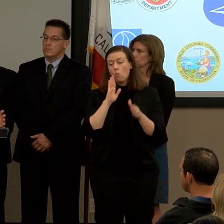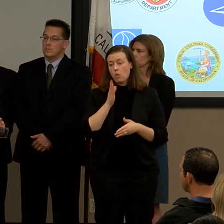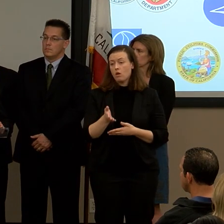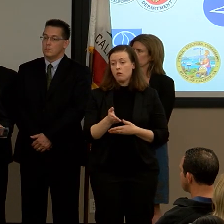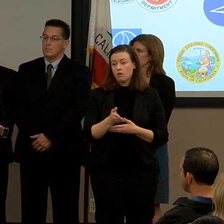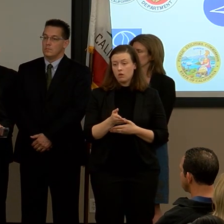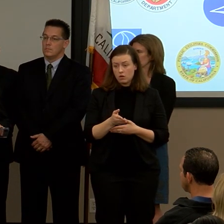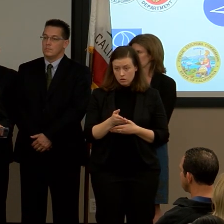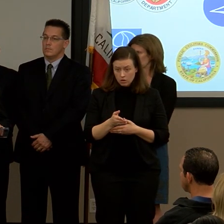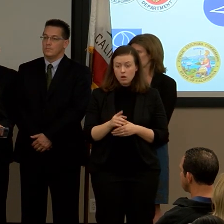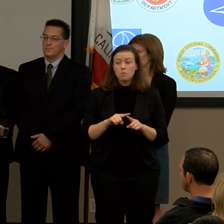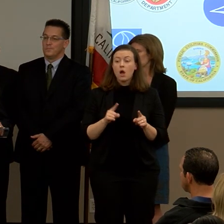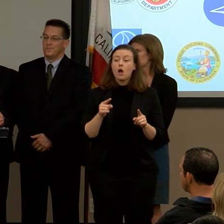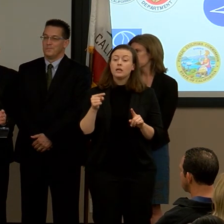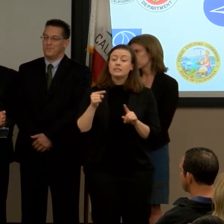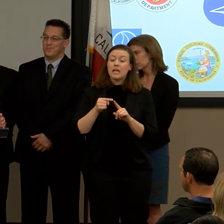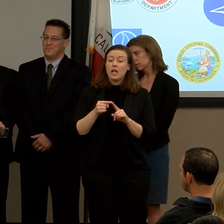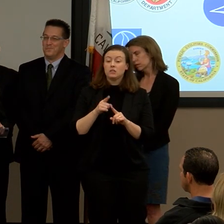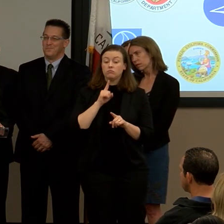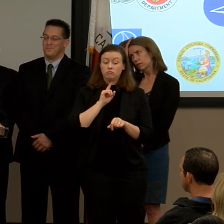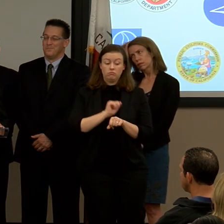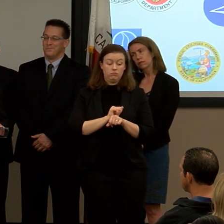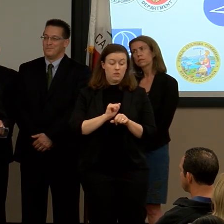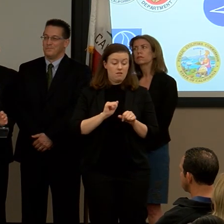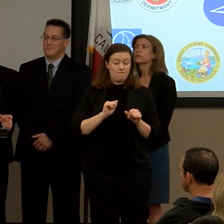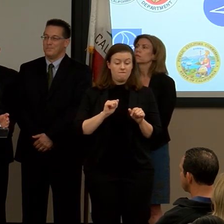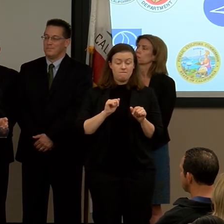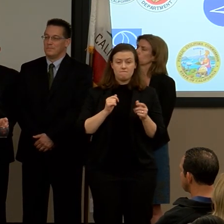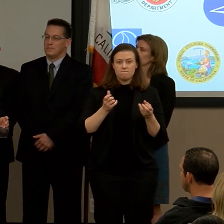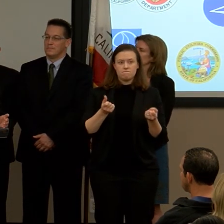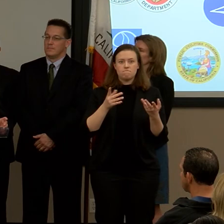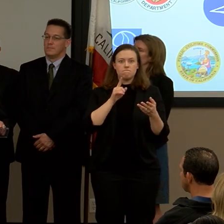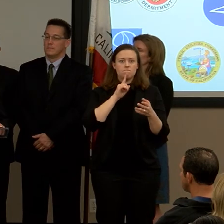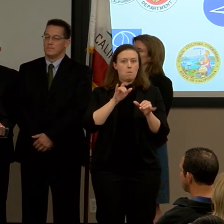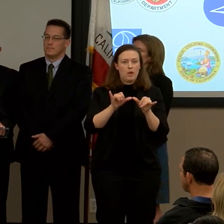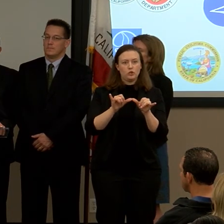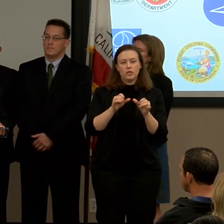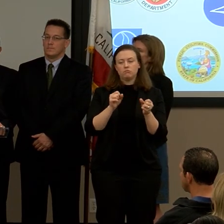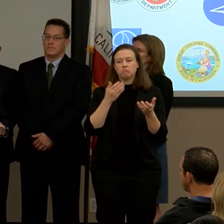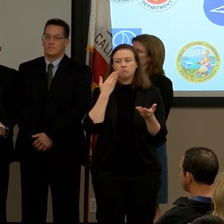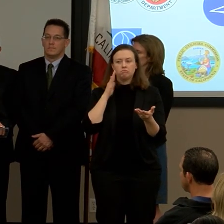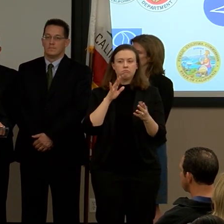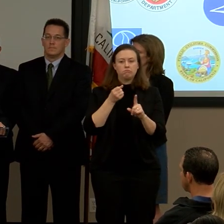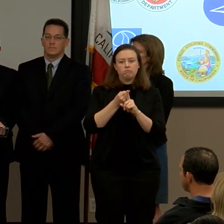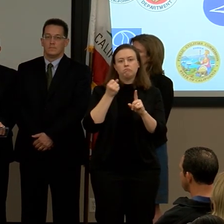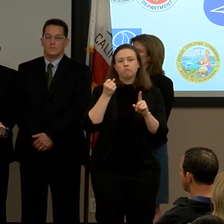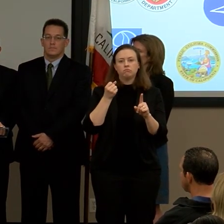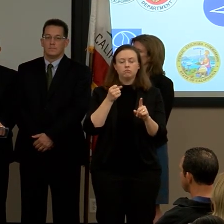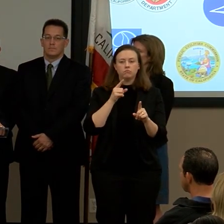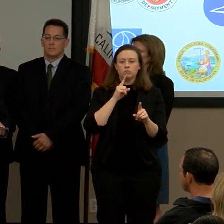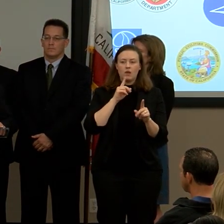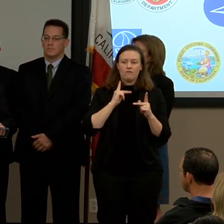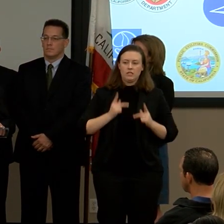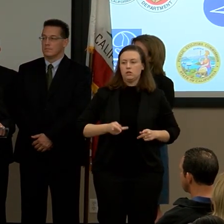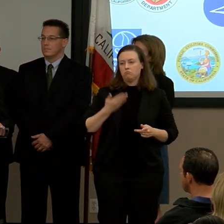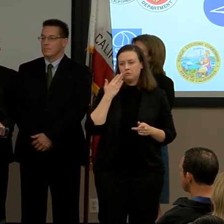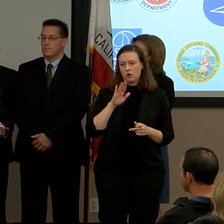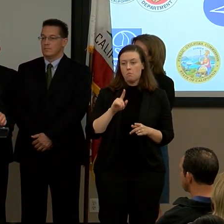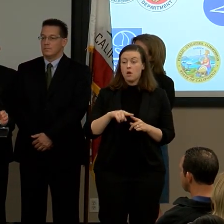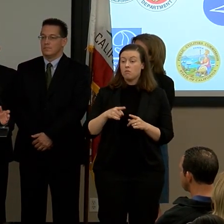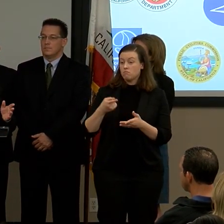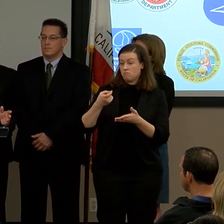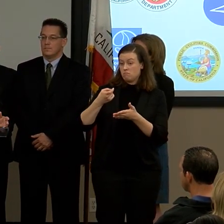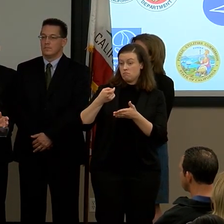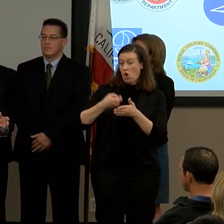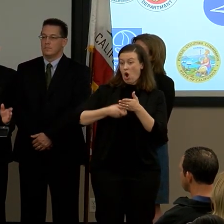But until we actually get a physical measurement also, we won't know what the overall impact was. You asked about what the dollar impact